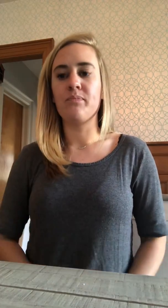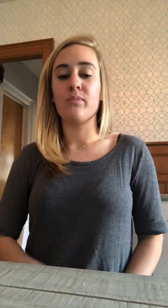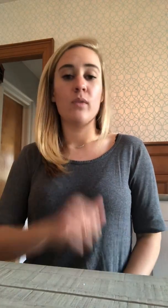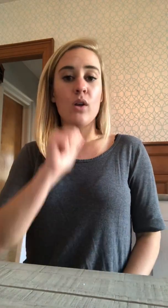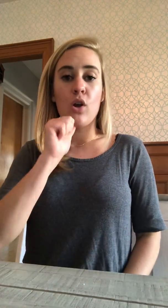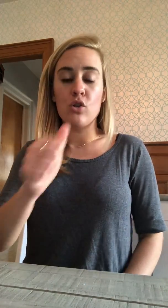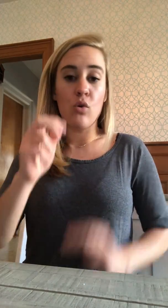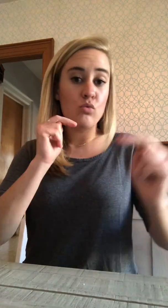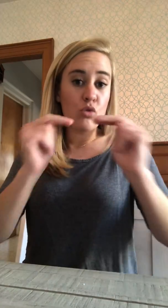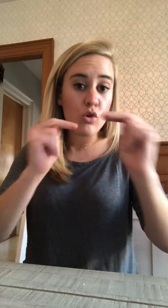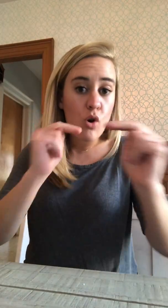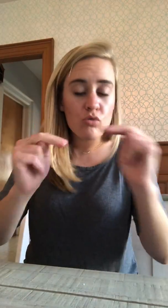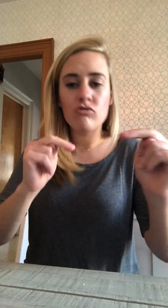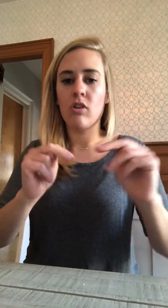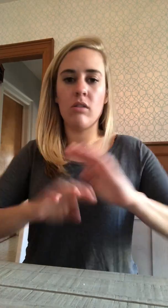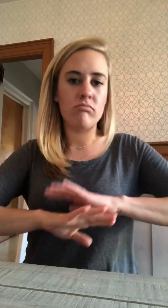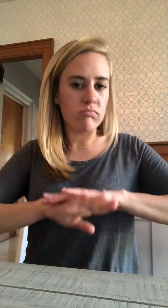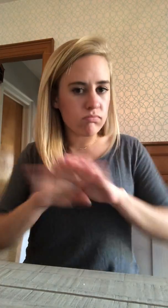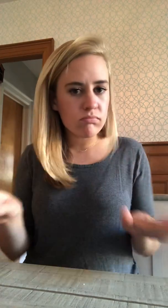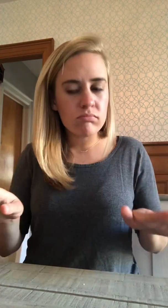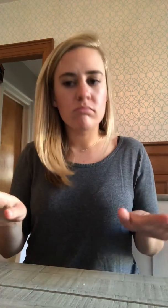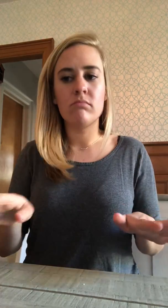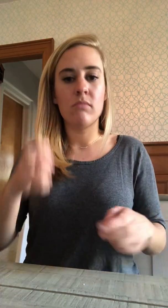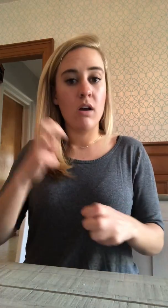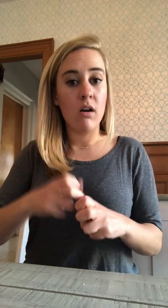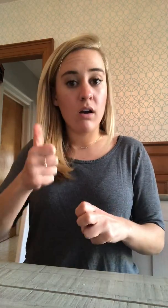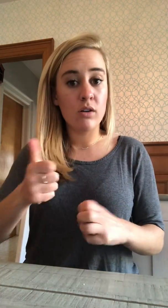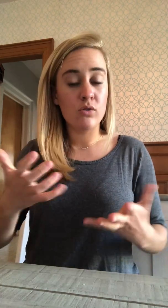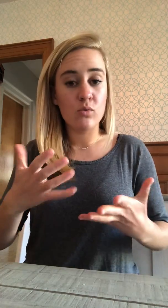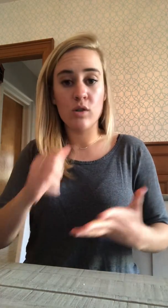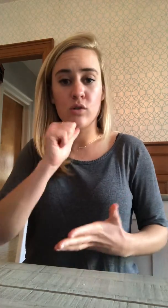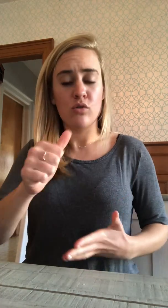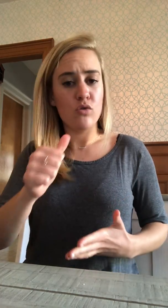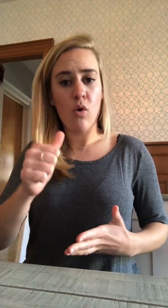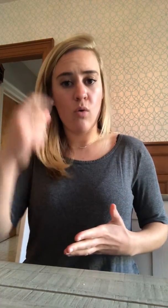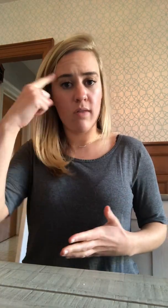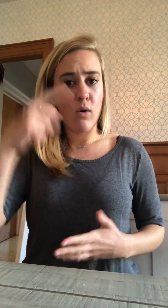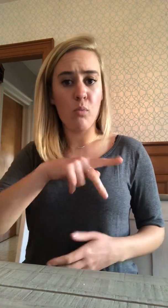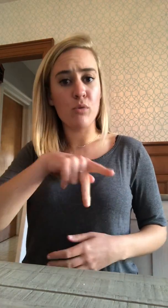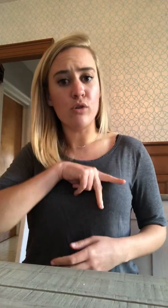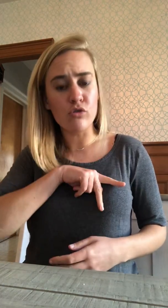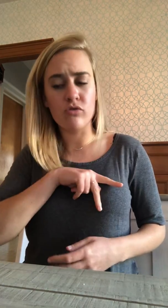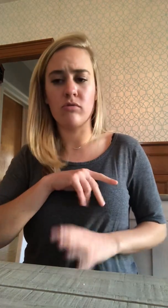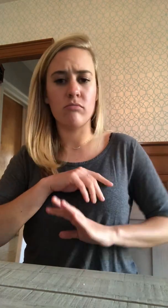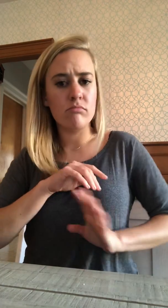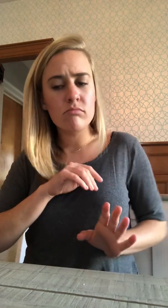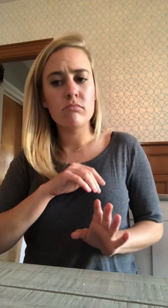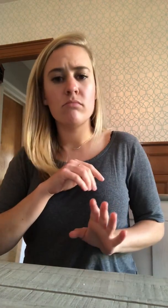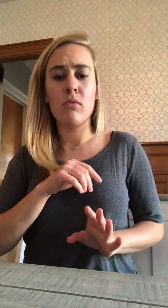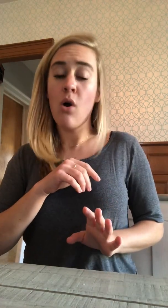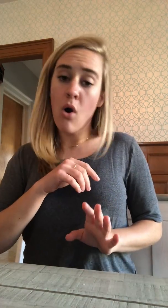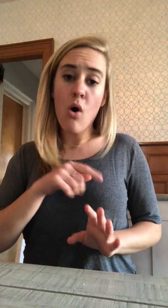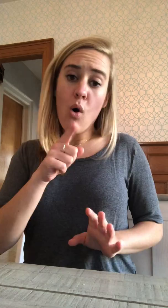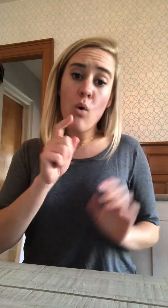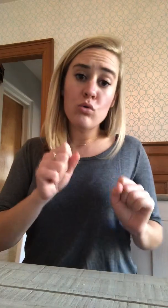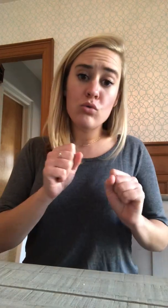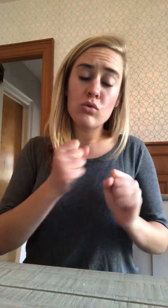negotiate, and the hardest part of this is do not take it personally. But certainly you can save the front teeth, and certainly you can understand why I don't